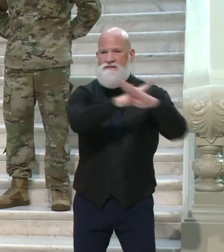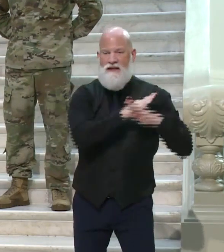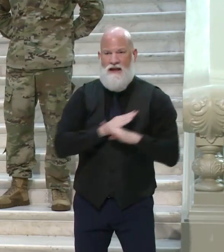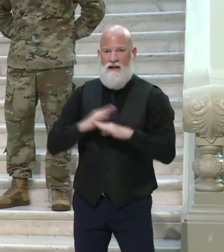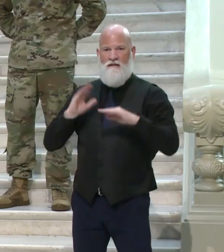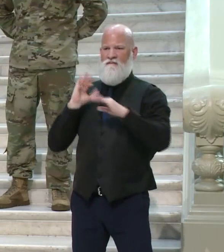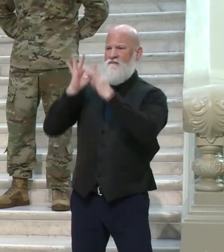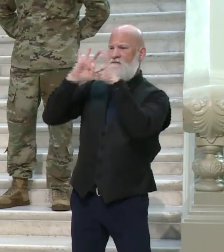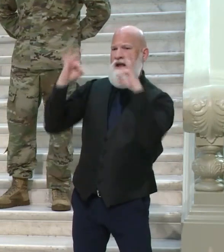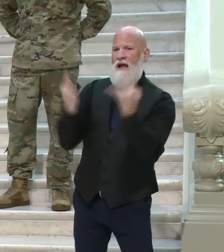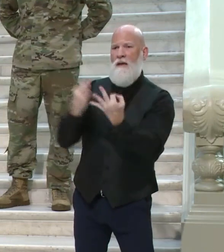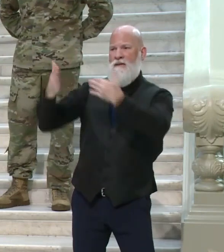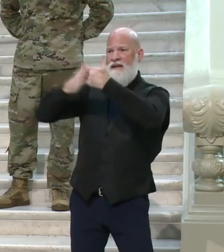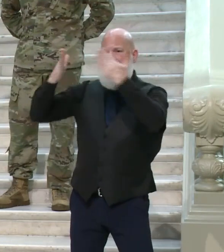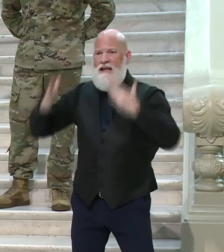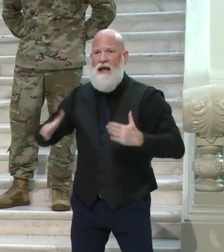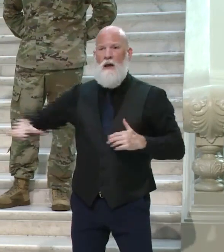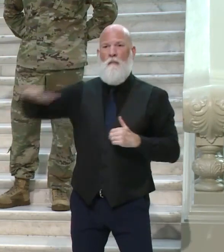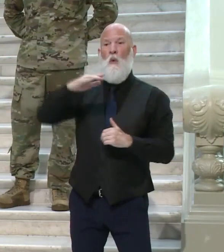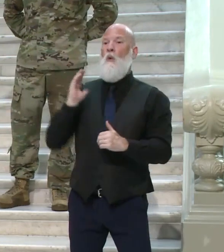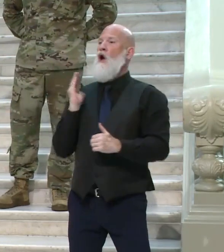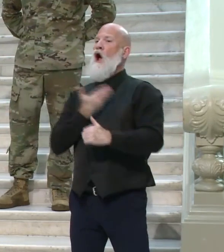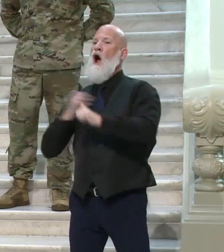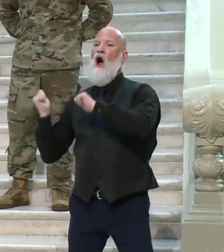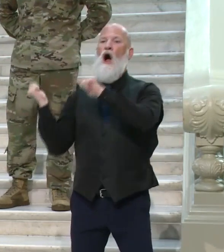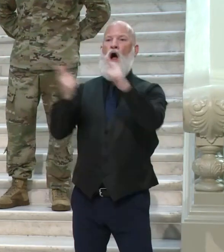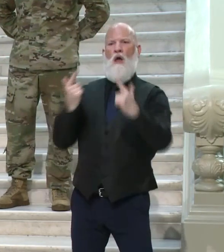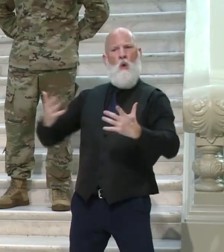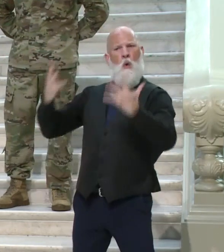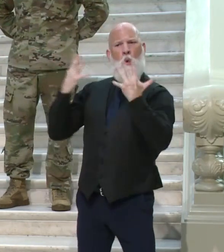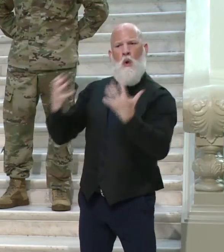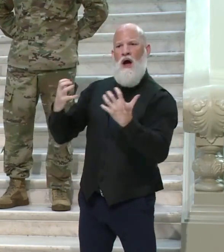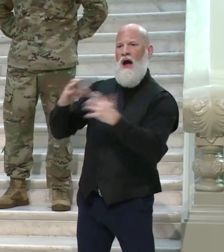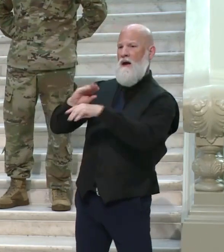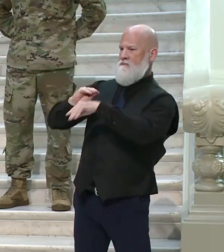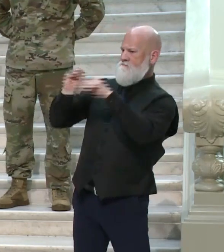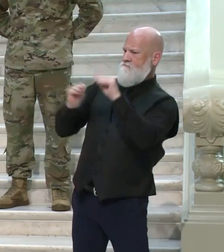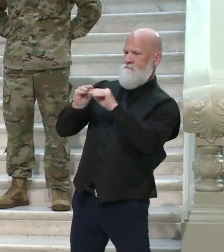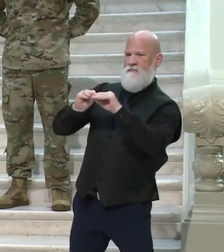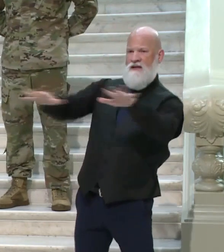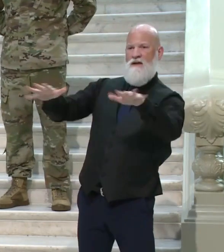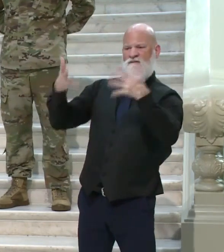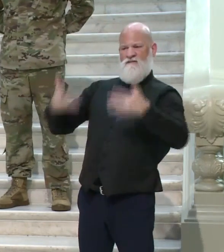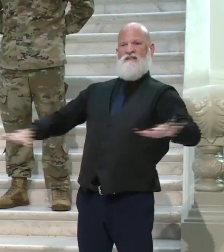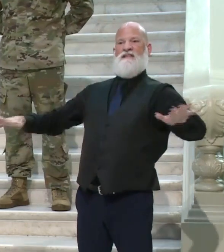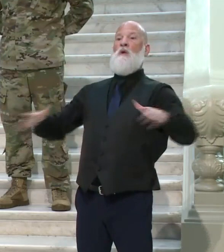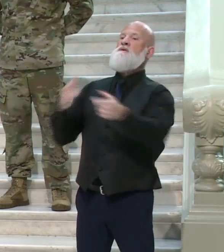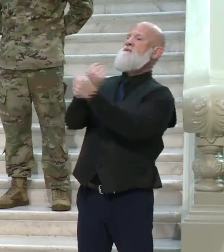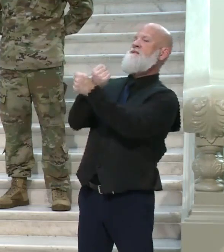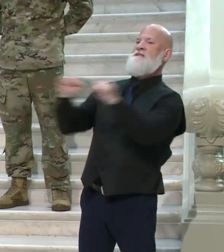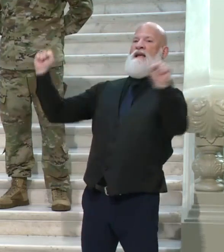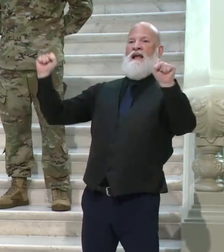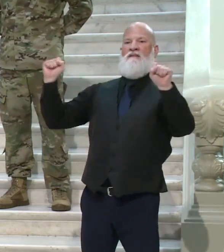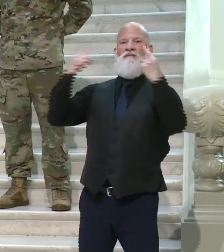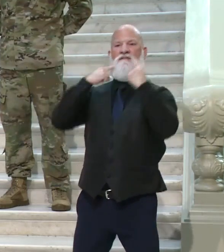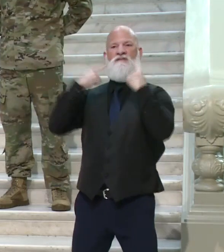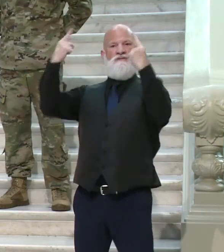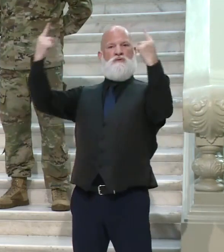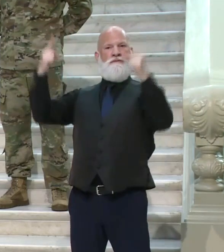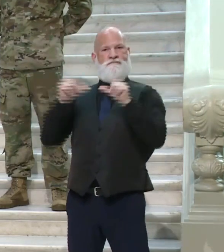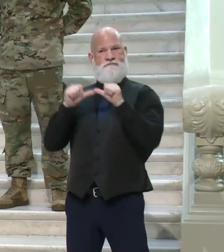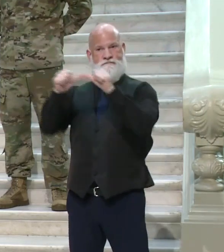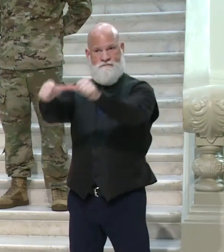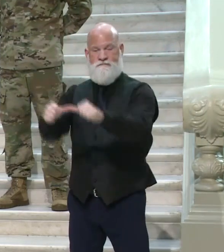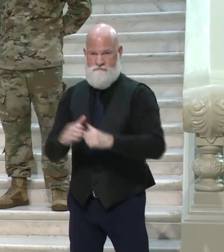this pandemic safe and victorious. So please stand with us in the days, weeks, and months